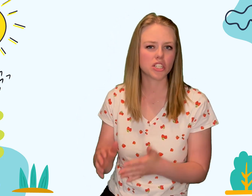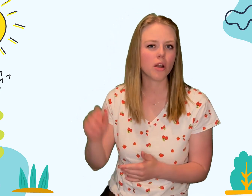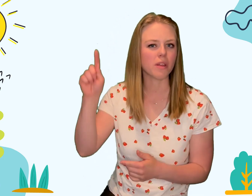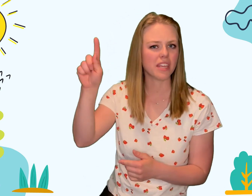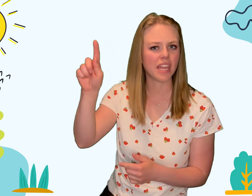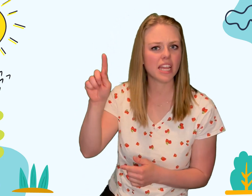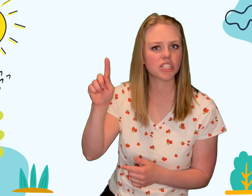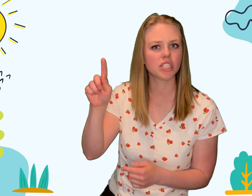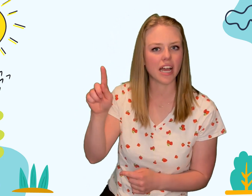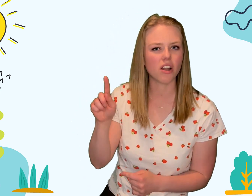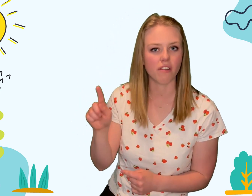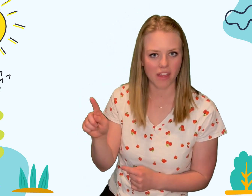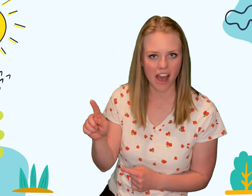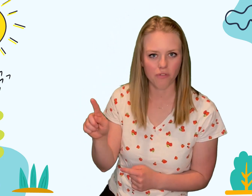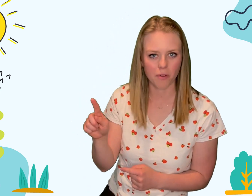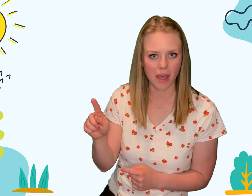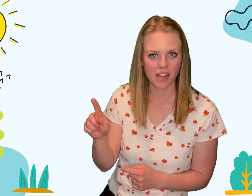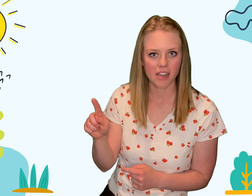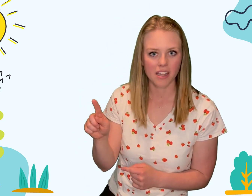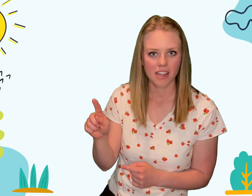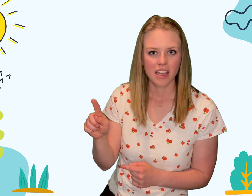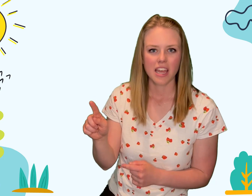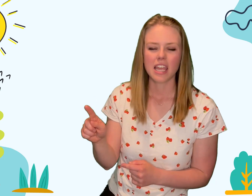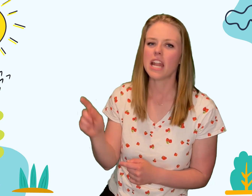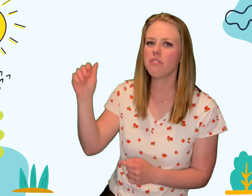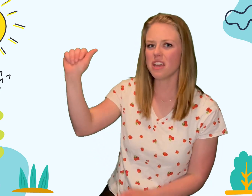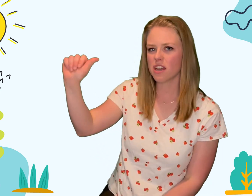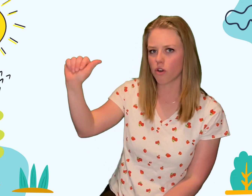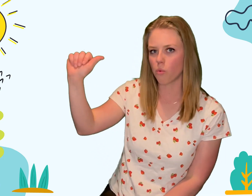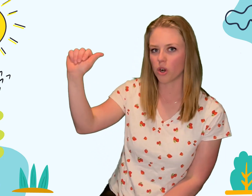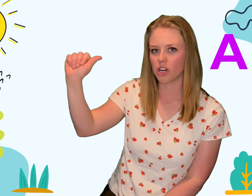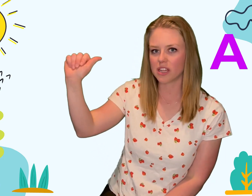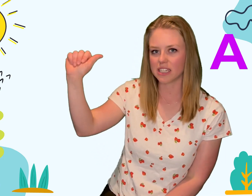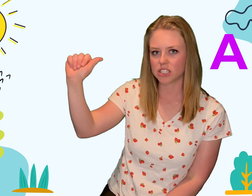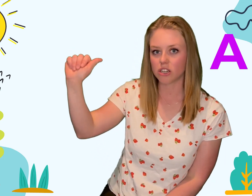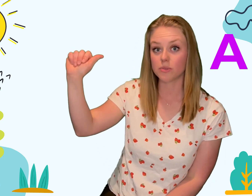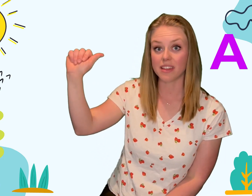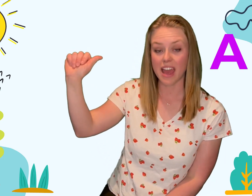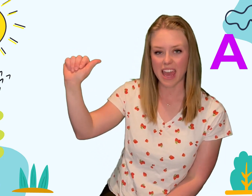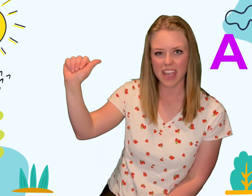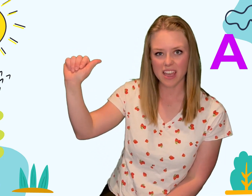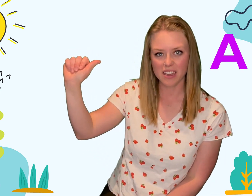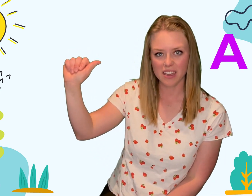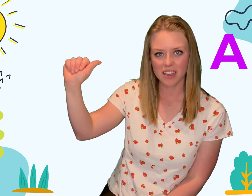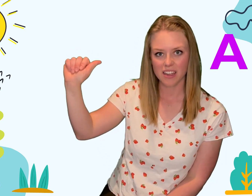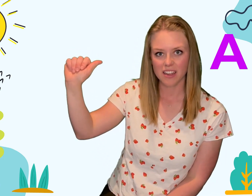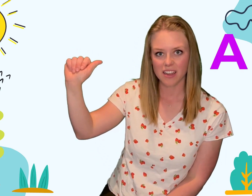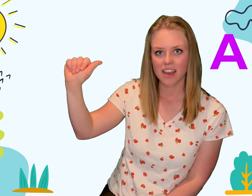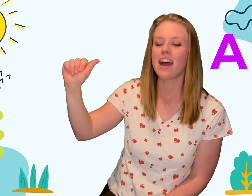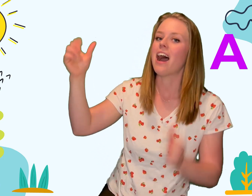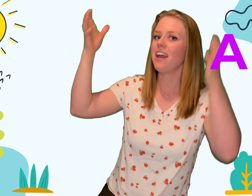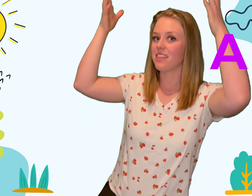with each letter of the alphabet. Can you think of a word that starts with A? I think